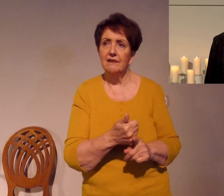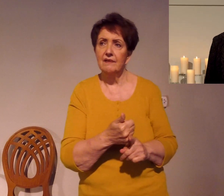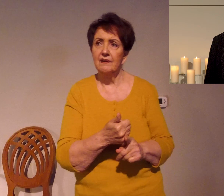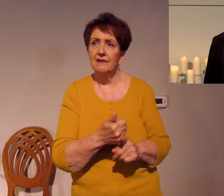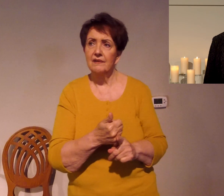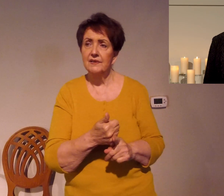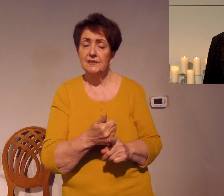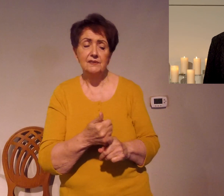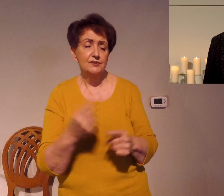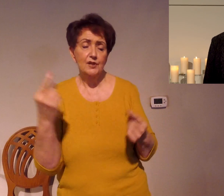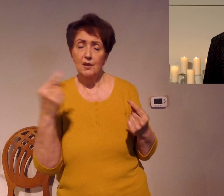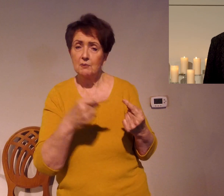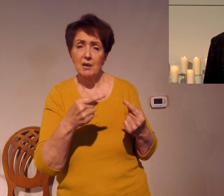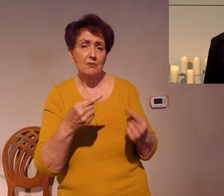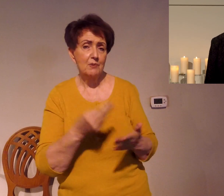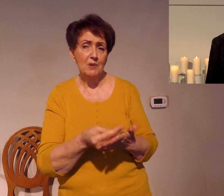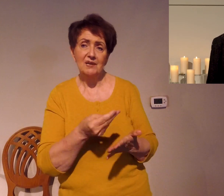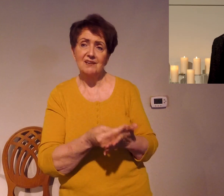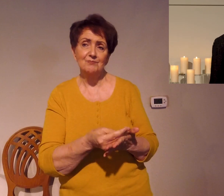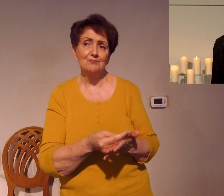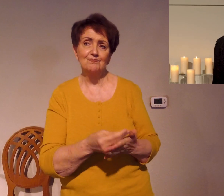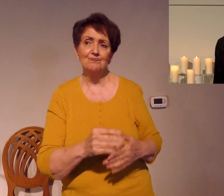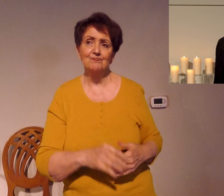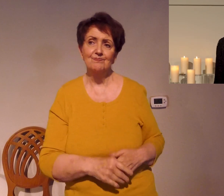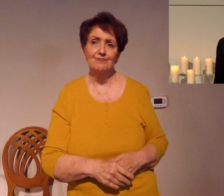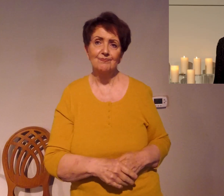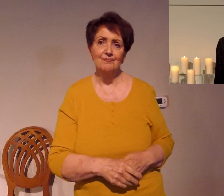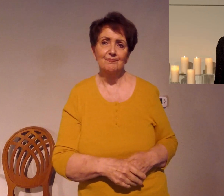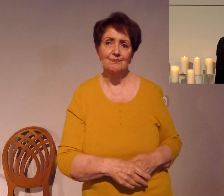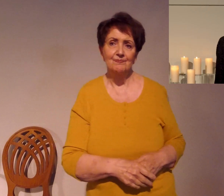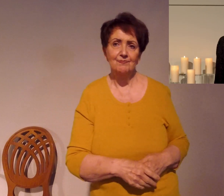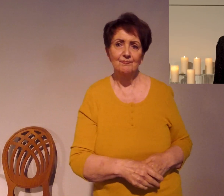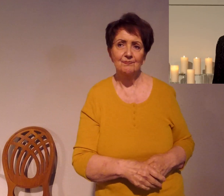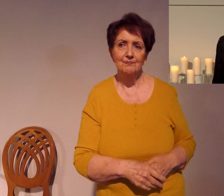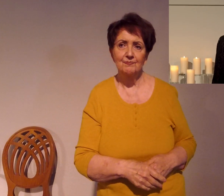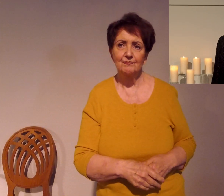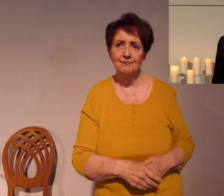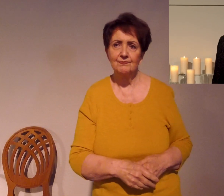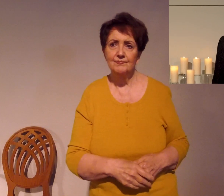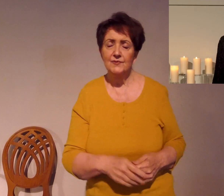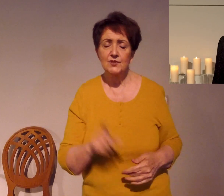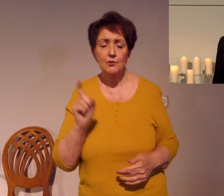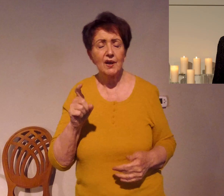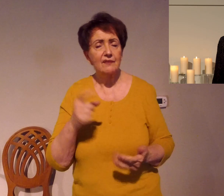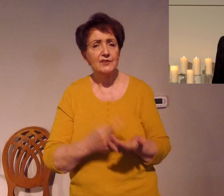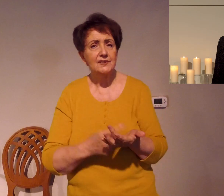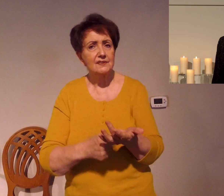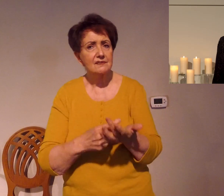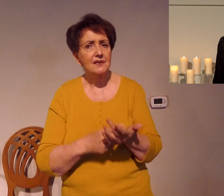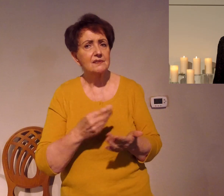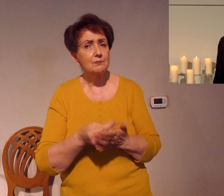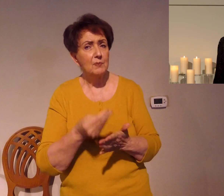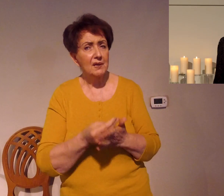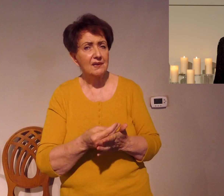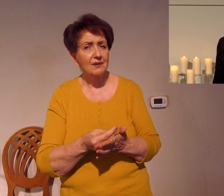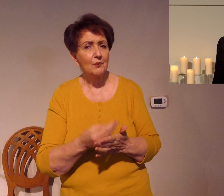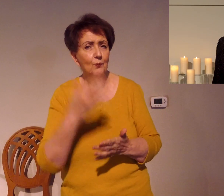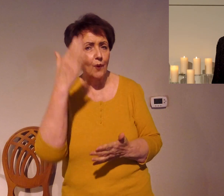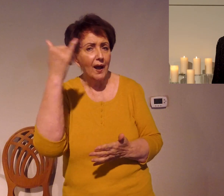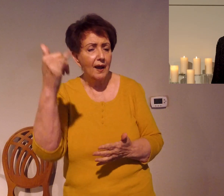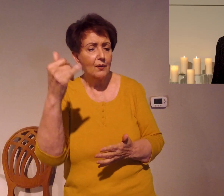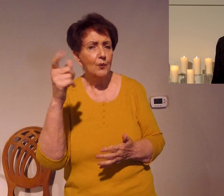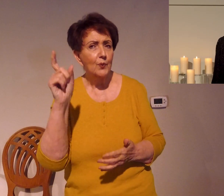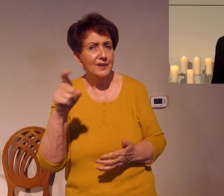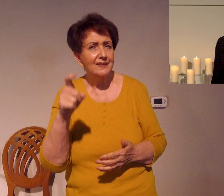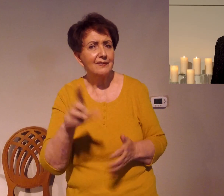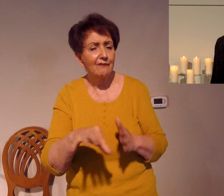it's not about the money. Do you see? So we have to talk about money partly because we have to discover that it's actually not about